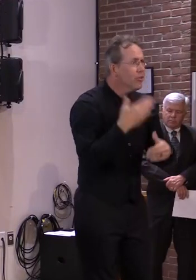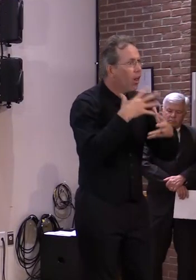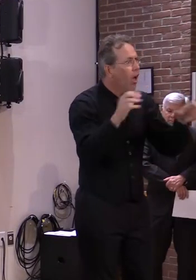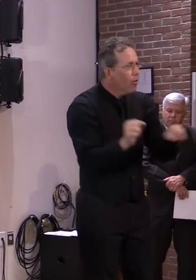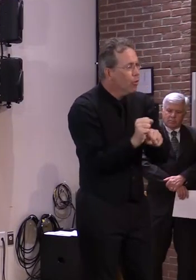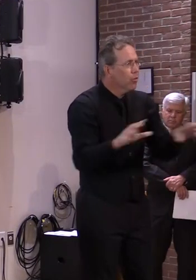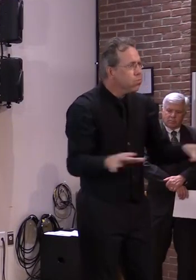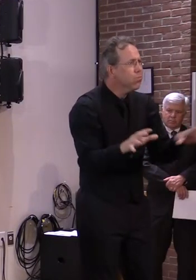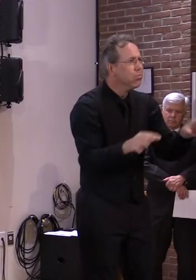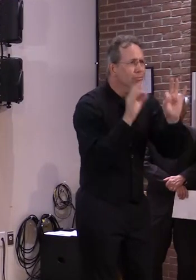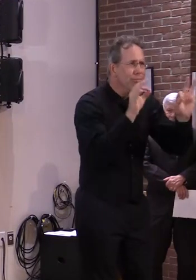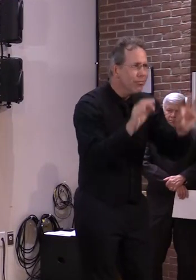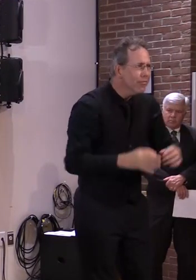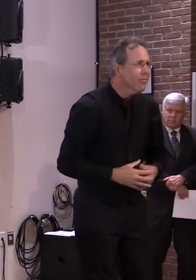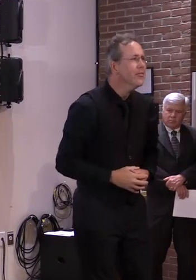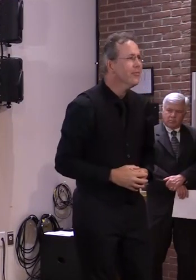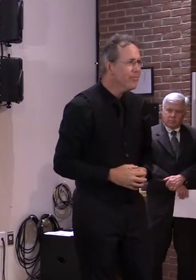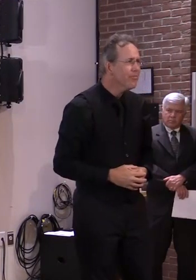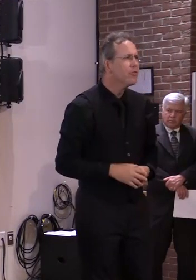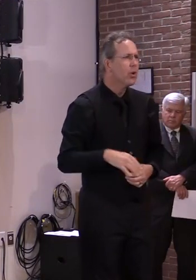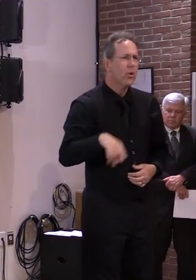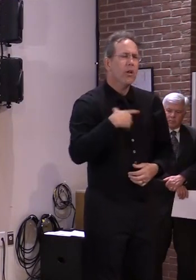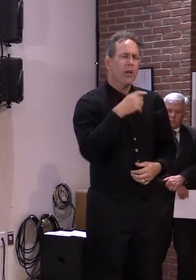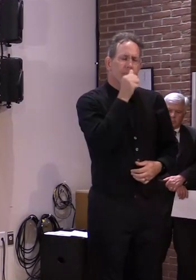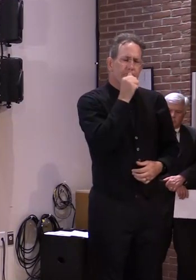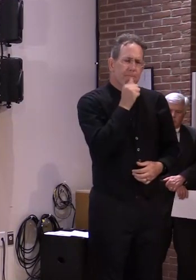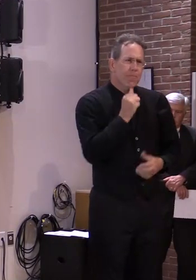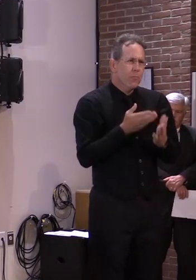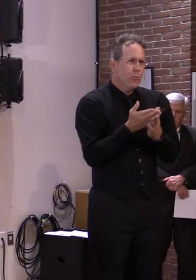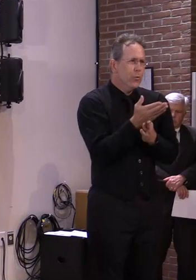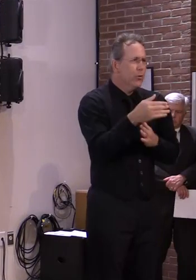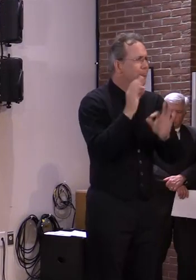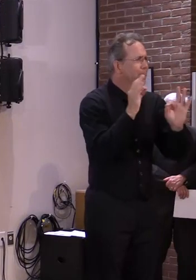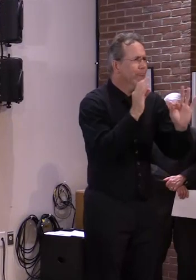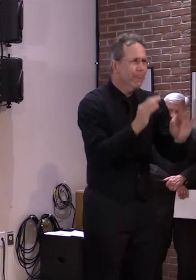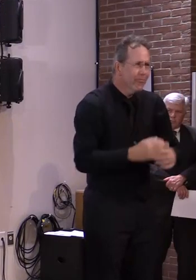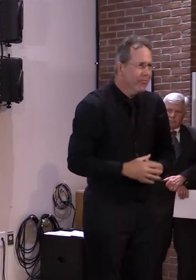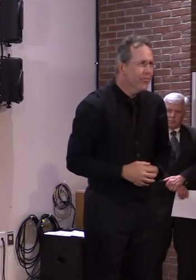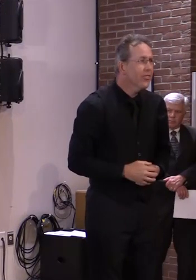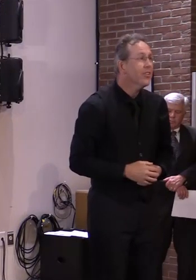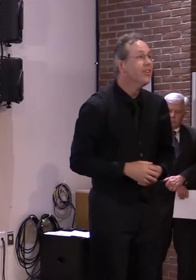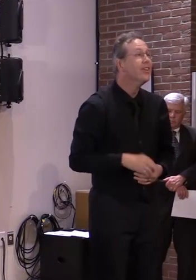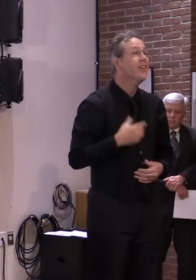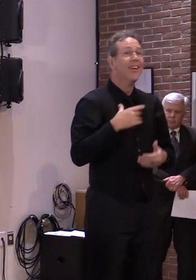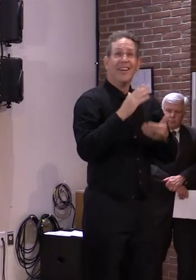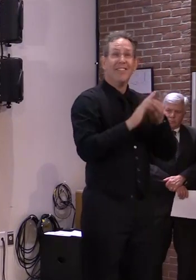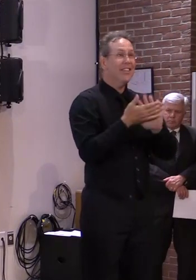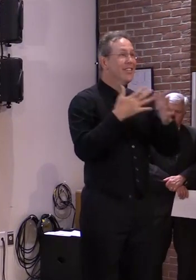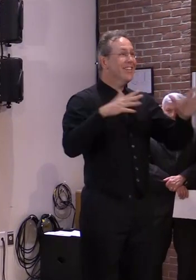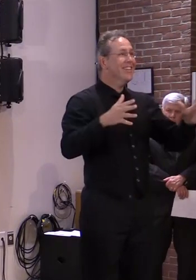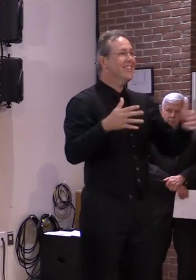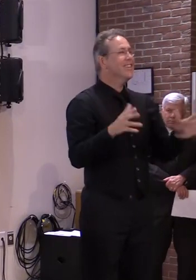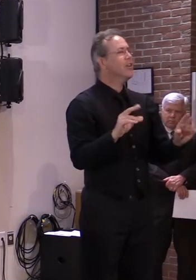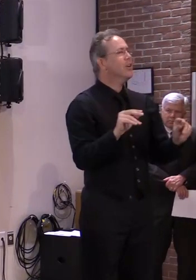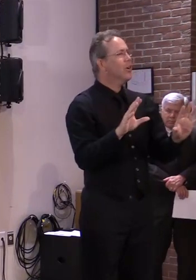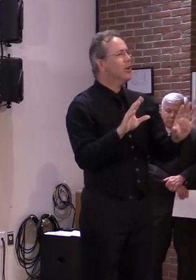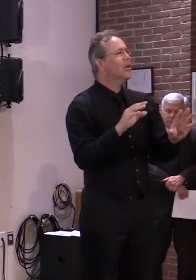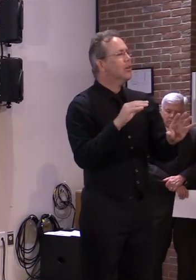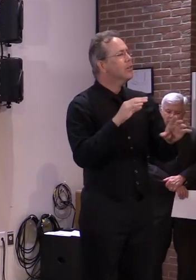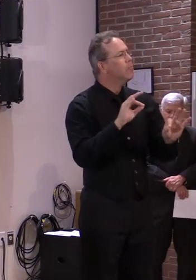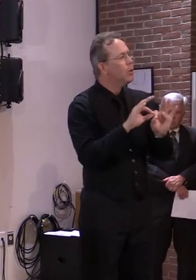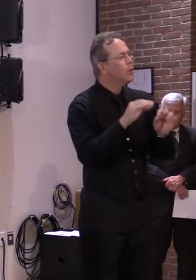do, taking some time for yourself, having some fun, and being safe is something you should take advantage